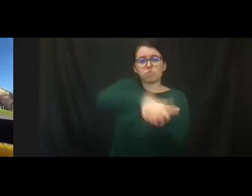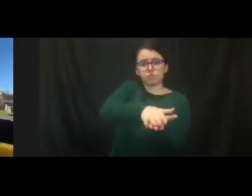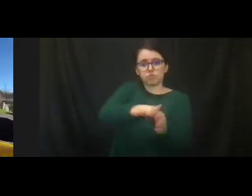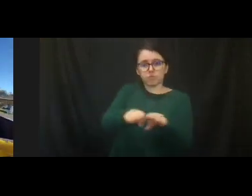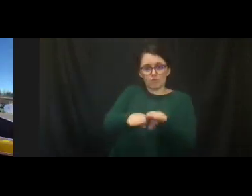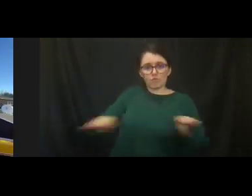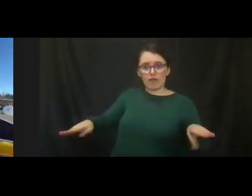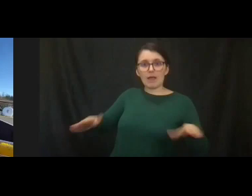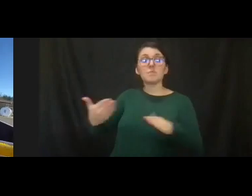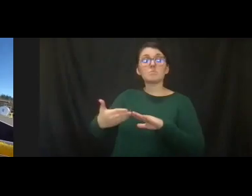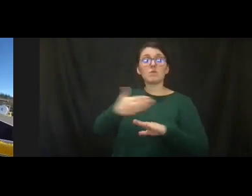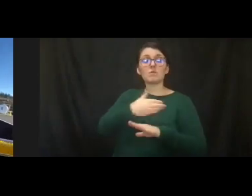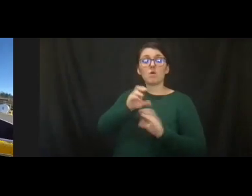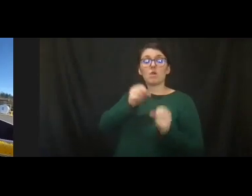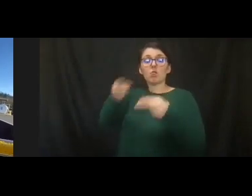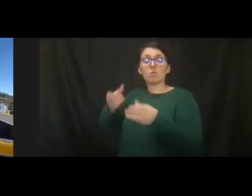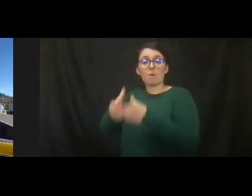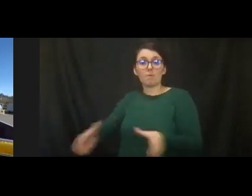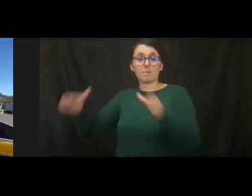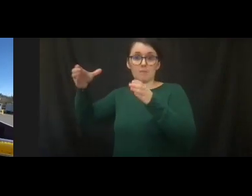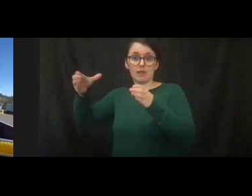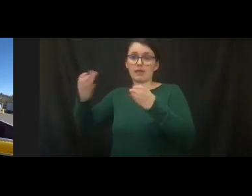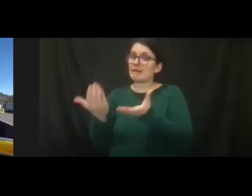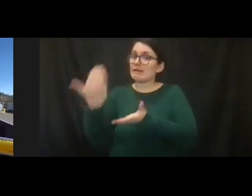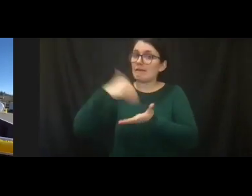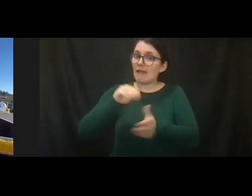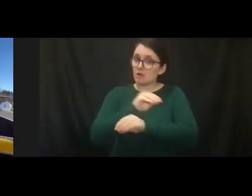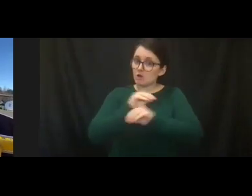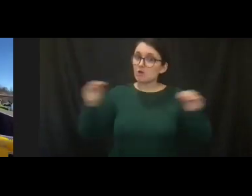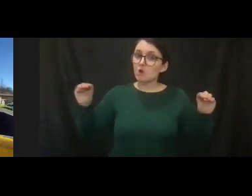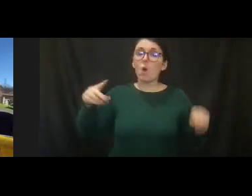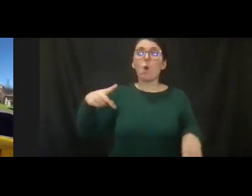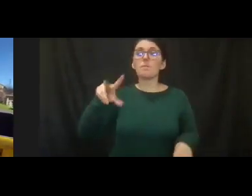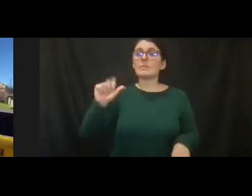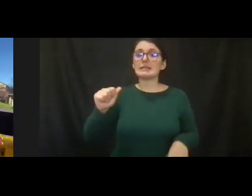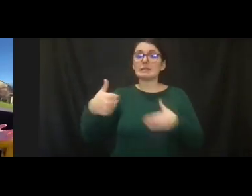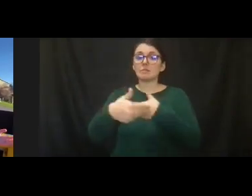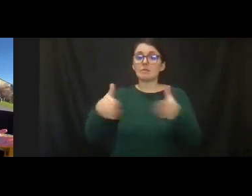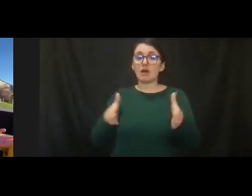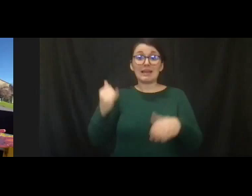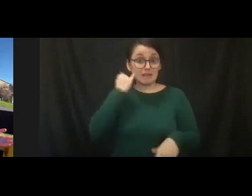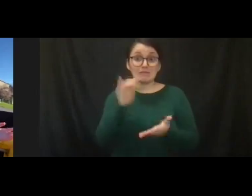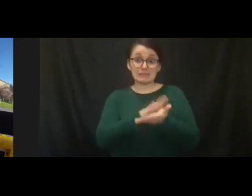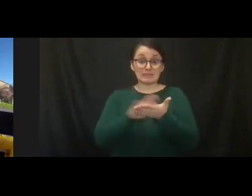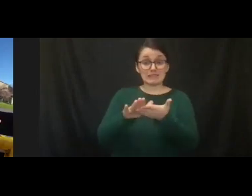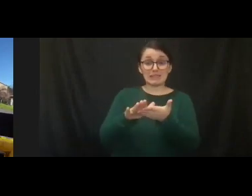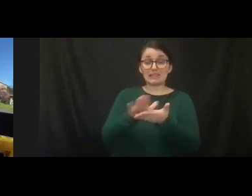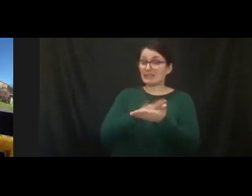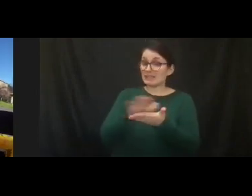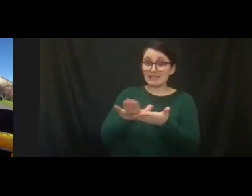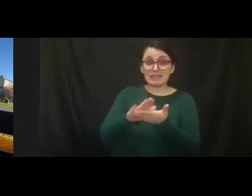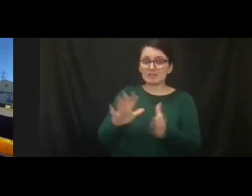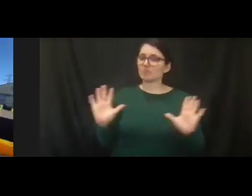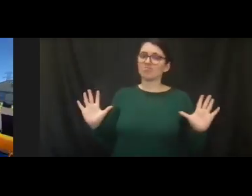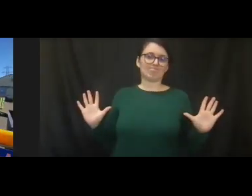bin. And again, no pizza boxes. We do not recycle, even if they're clean. We do not